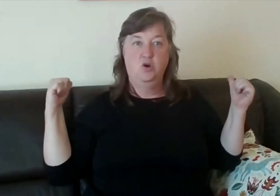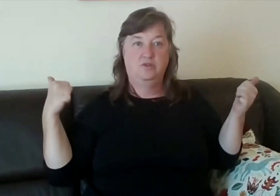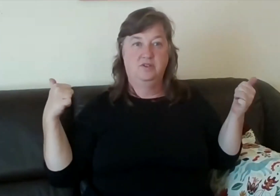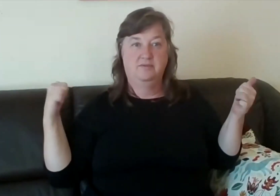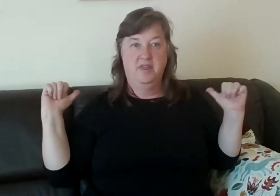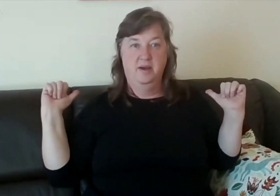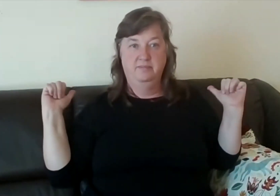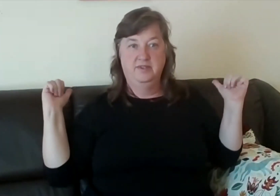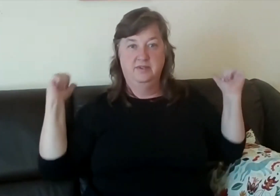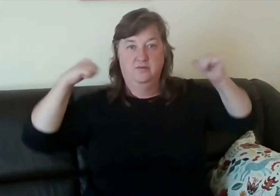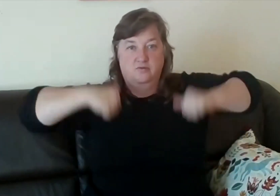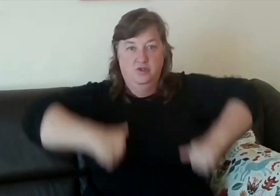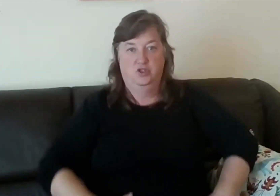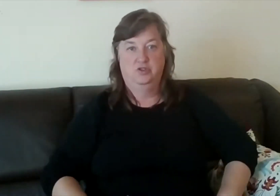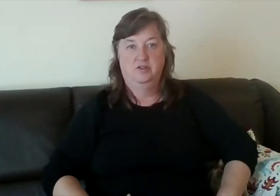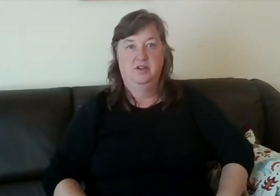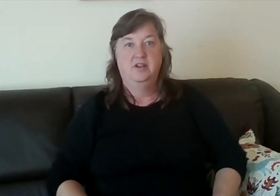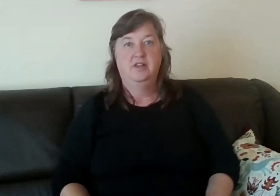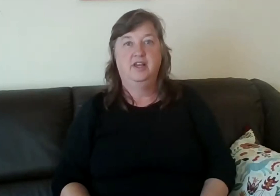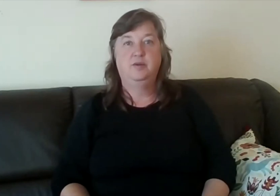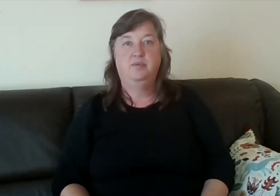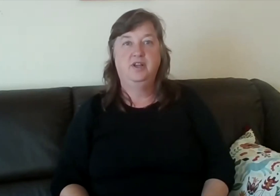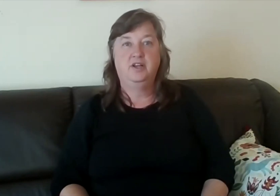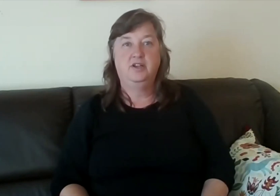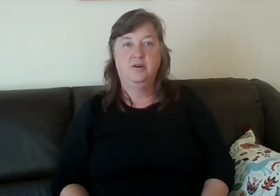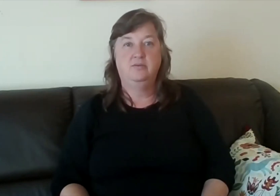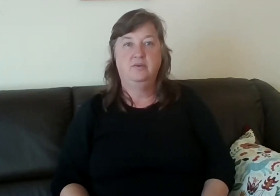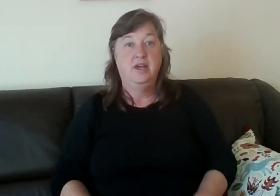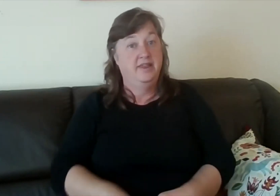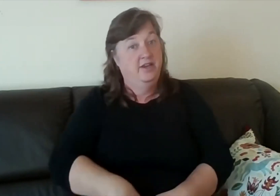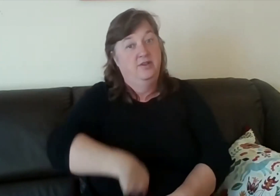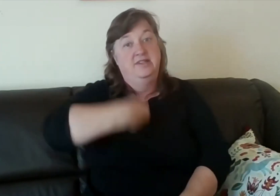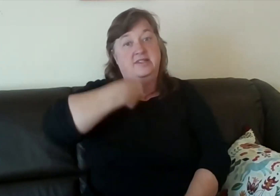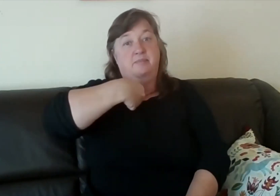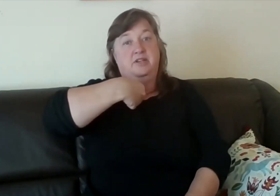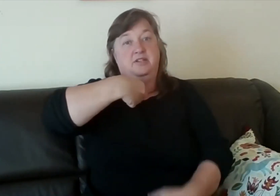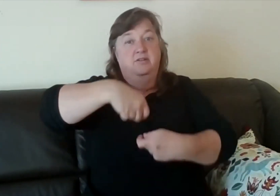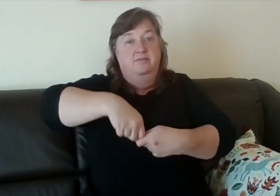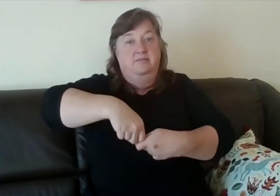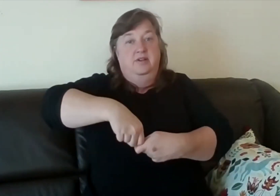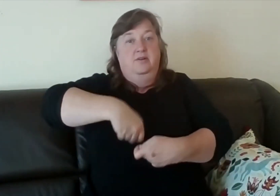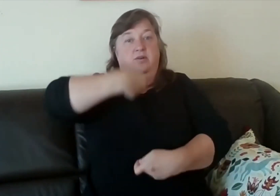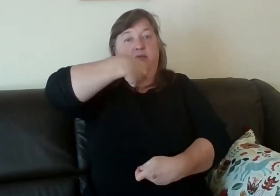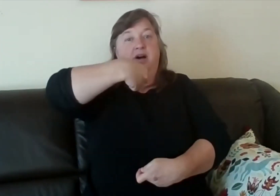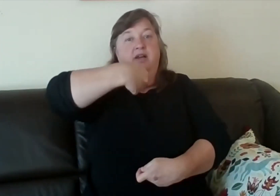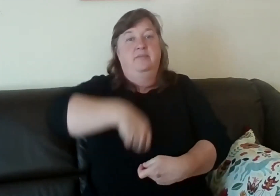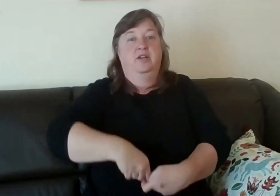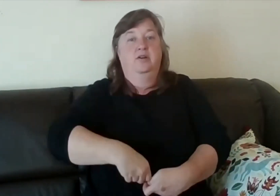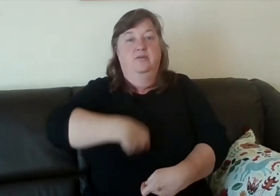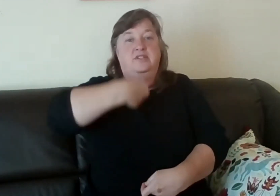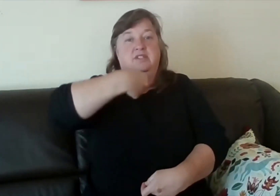coat, thumbs, whoosh, like you're putting on a coat. Then you can zip it too. Hold the bottom and go zip.